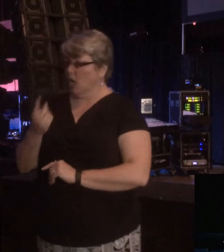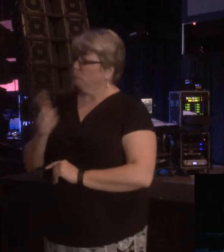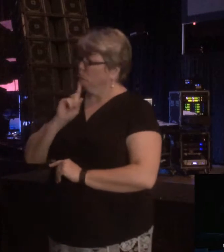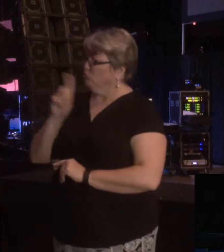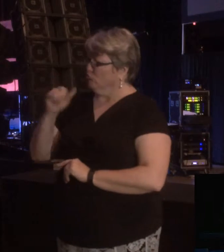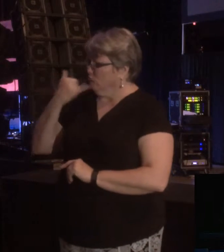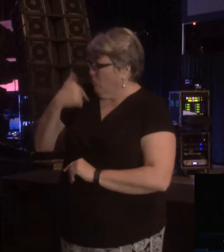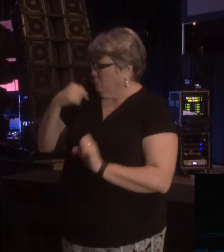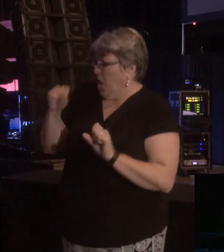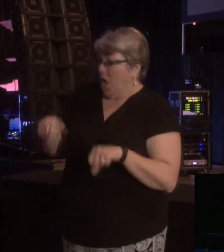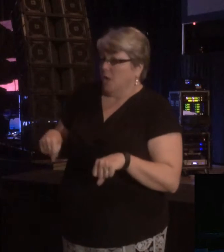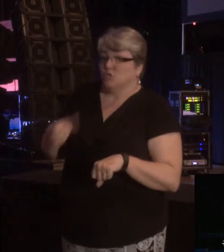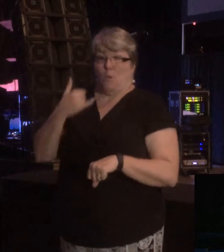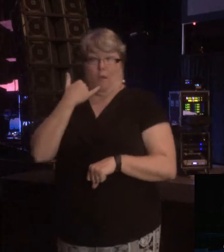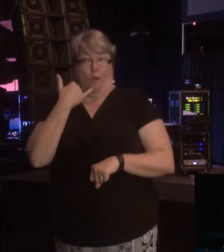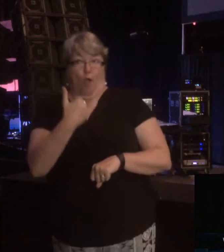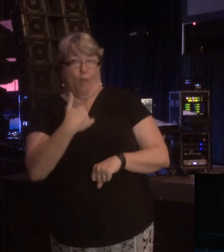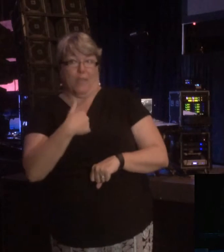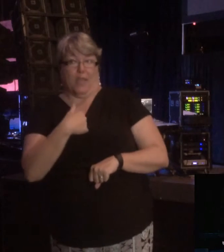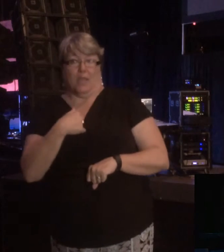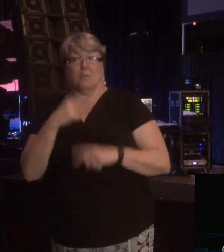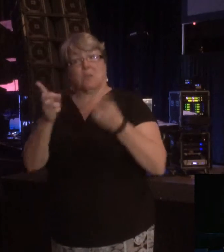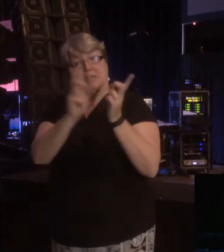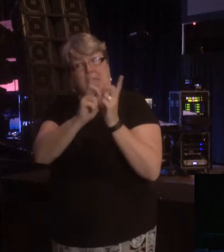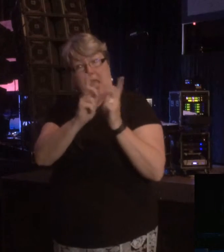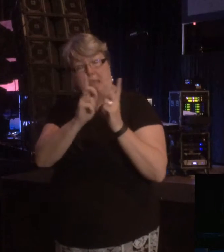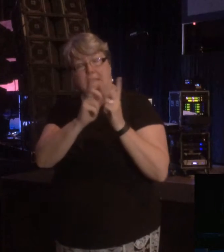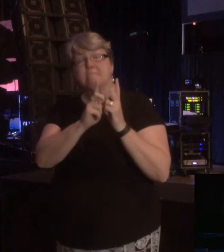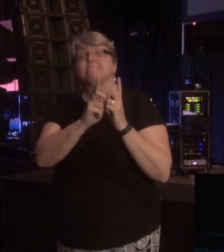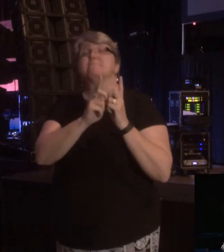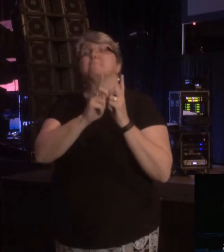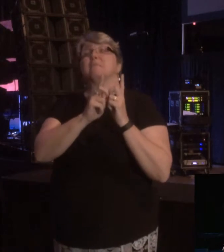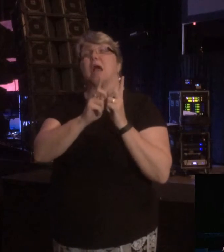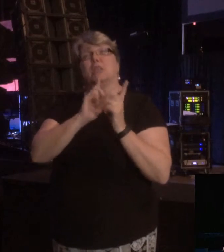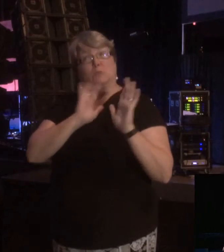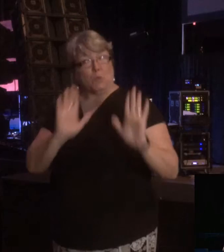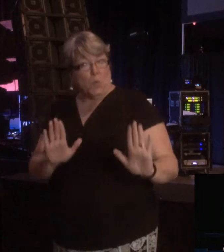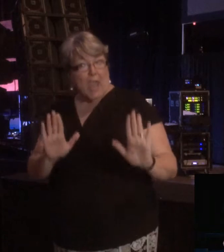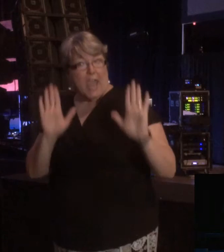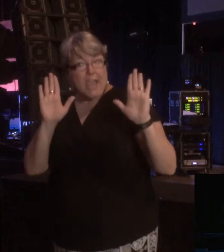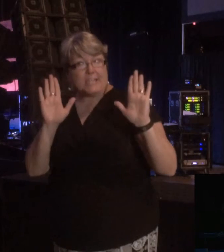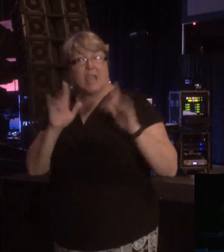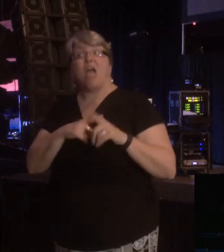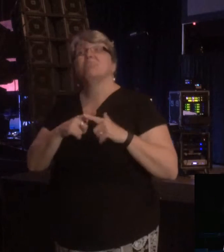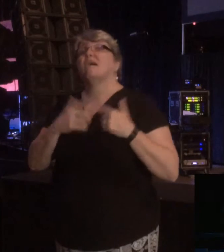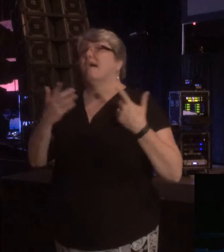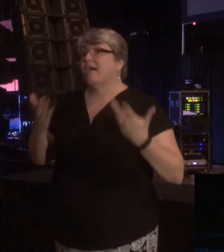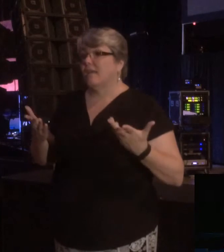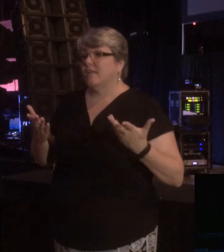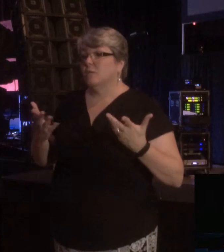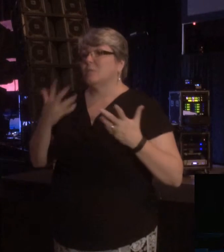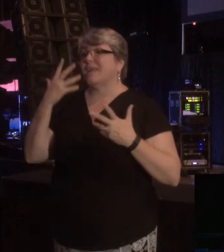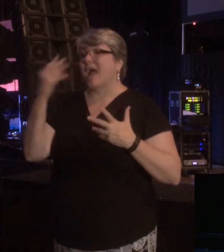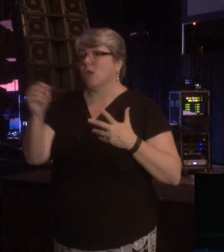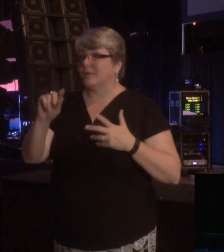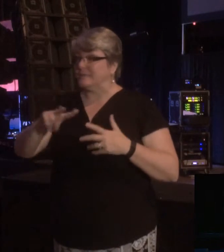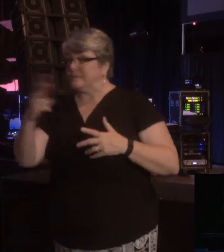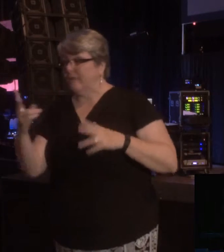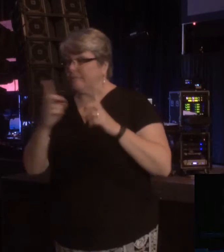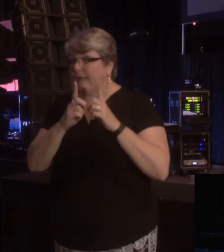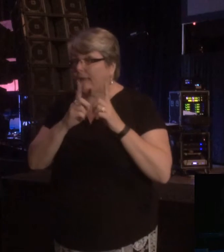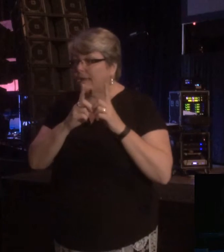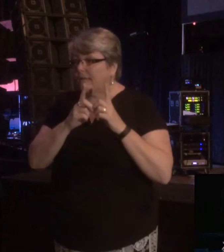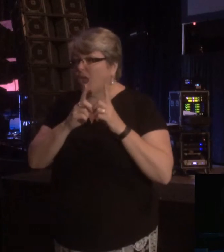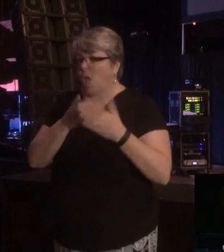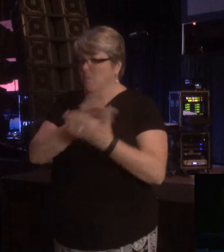great. And I had a band, and Ben was working as a youth pastor at a church that was in Spring, Texas, which is a little closer, kind of